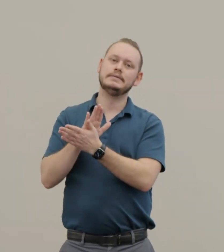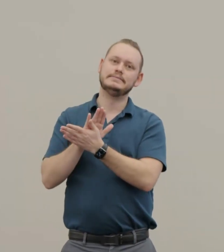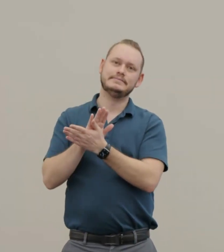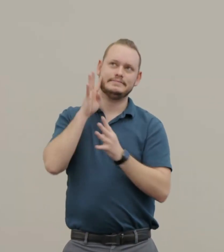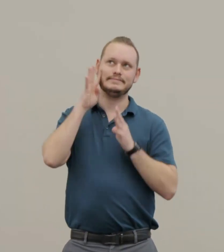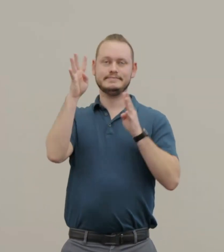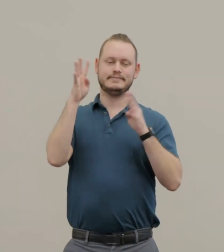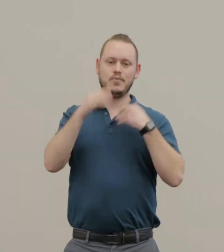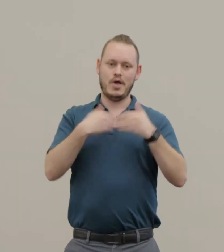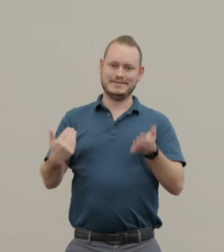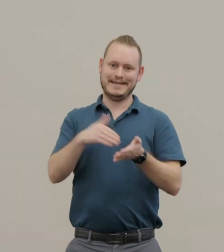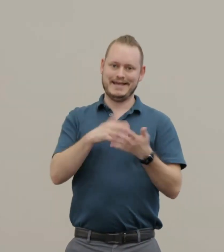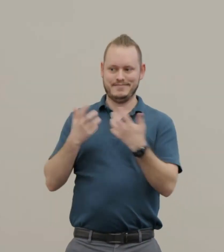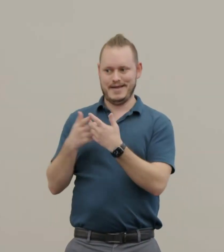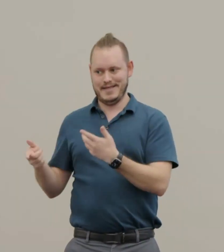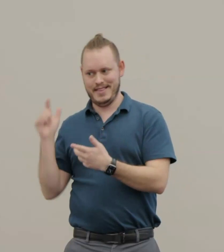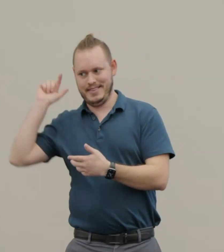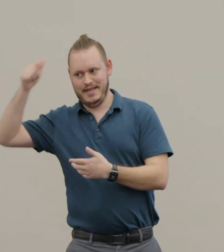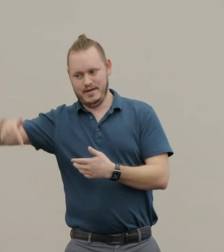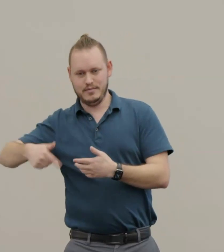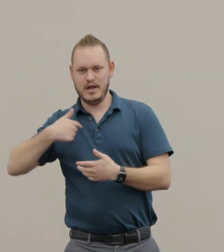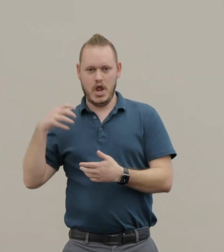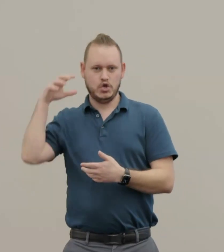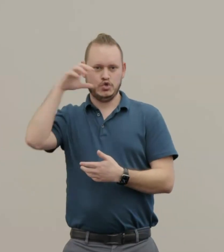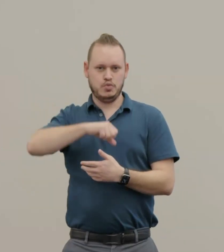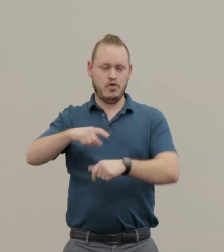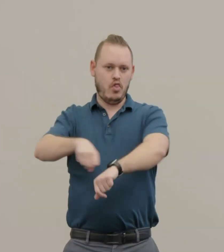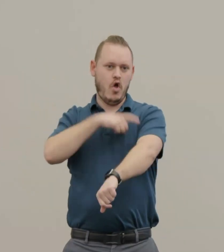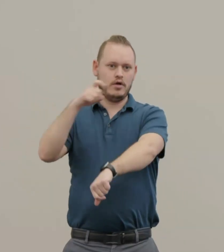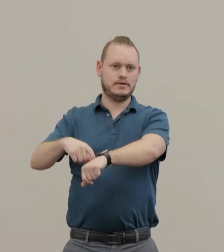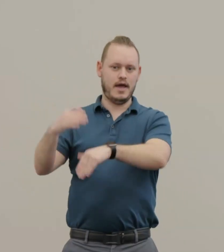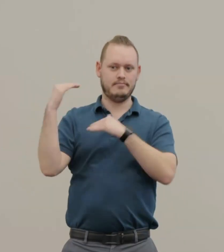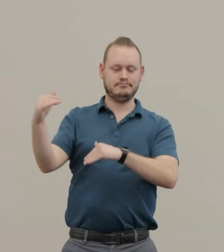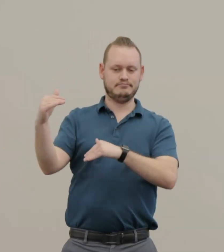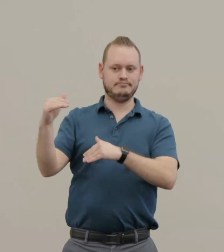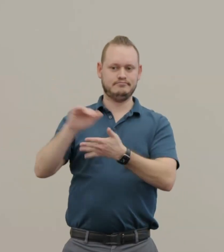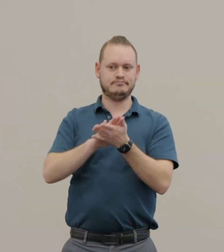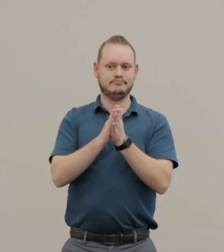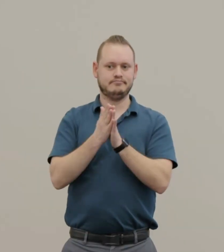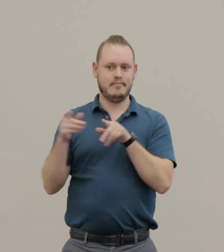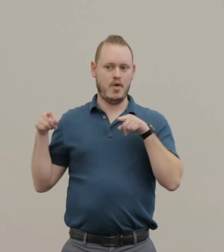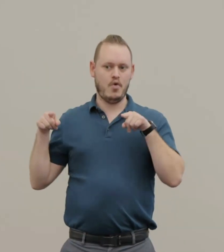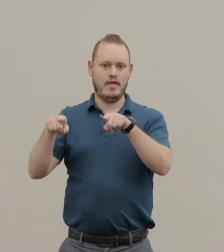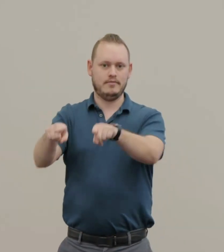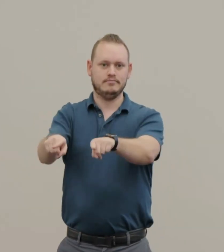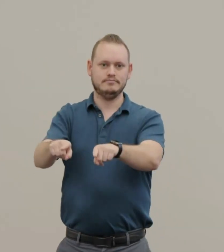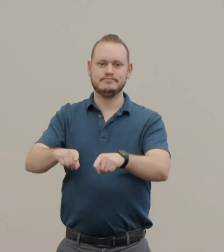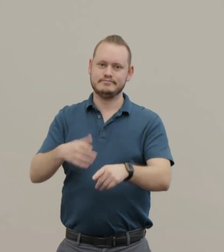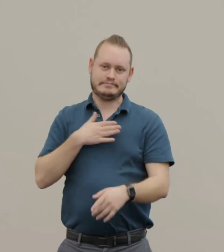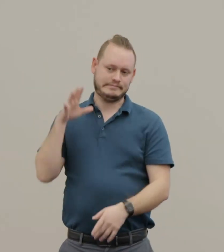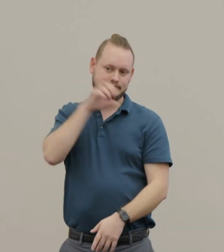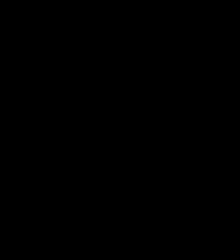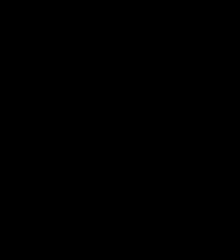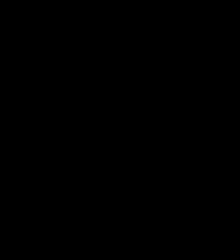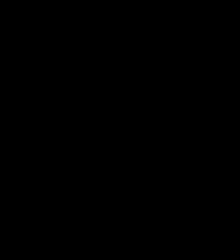our processes in order to assess that. I assume there will be a long time where we will be doing them in parallel. That's an assumption on my